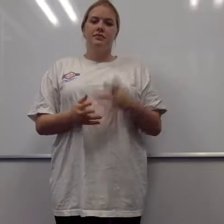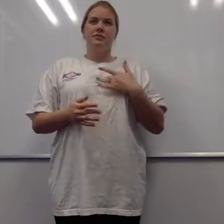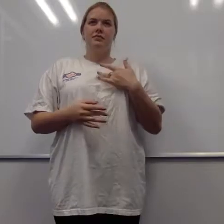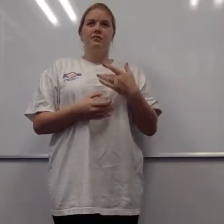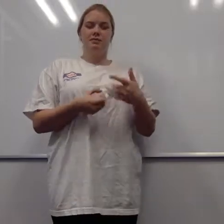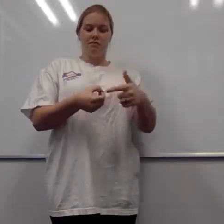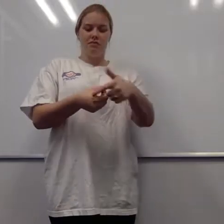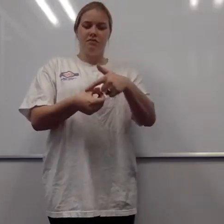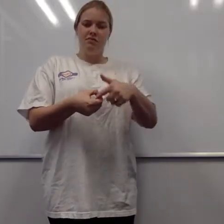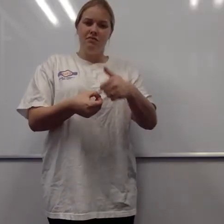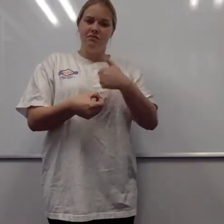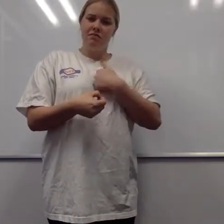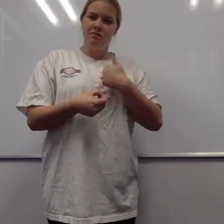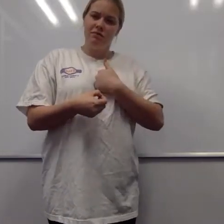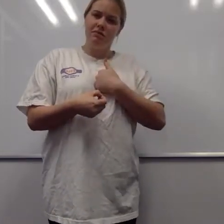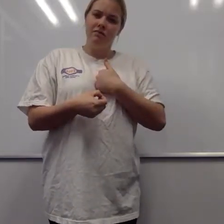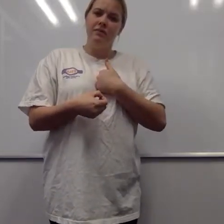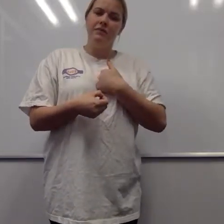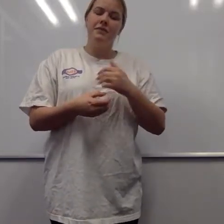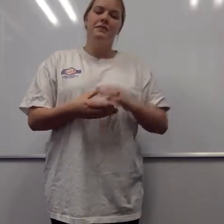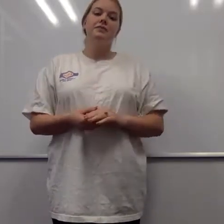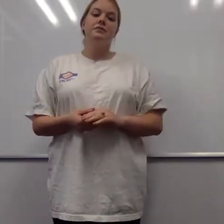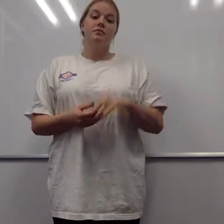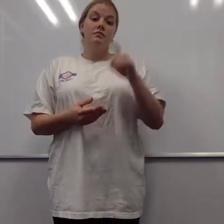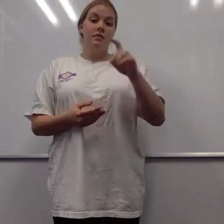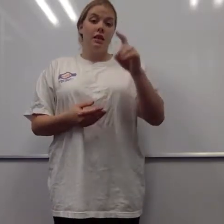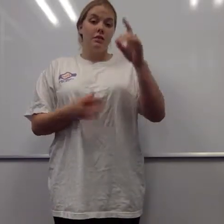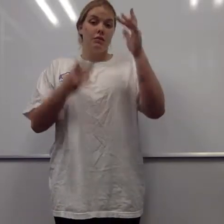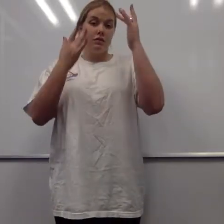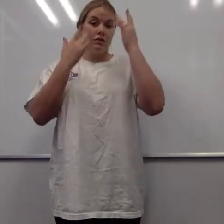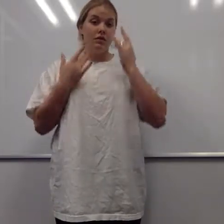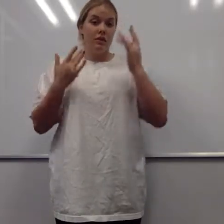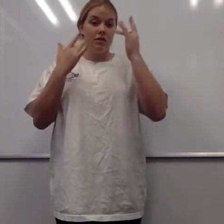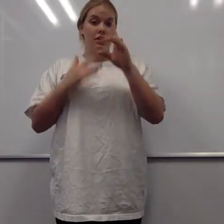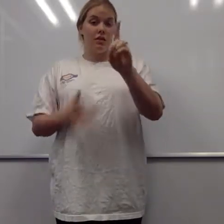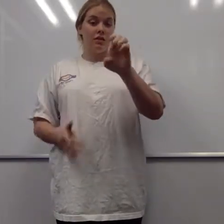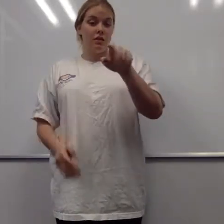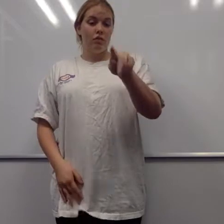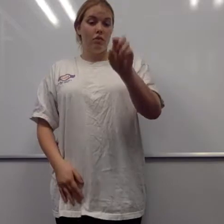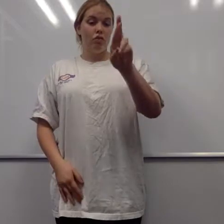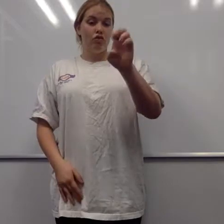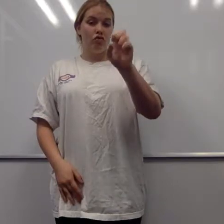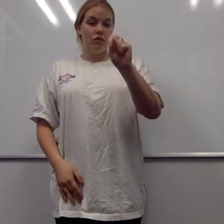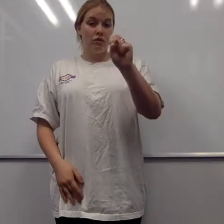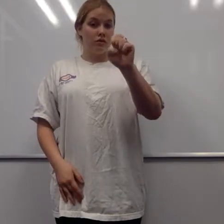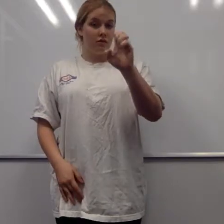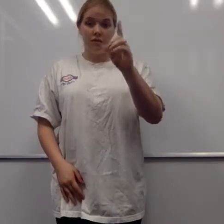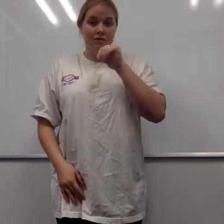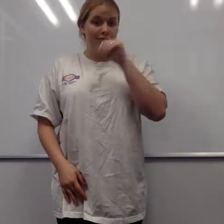gnawing away at people, and you don't have to be clinically depressed to feel it. Sooner or later, I think we all